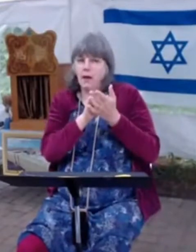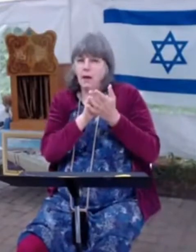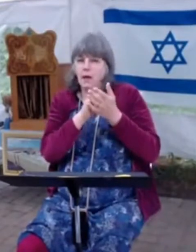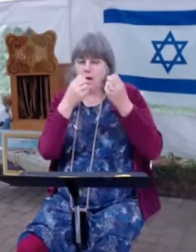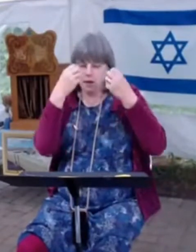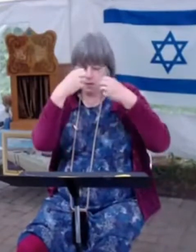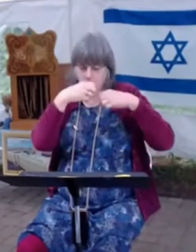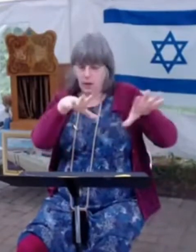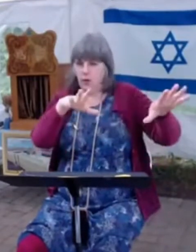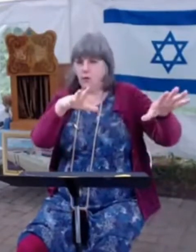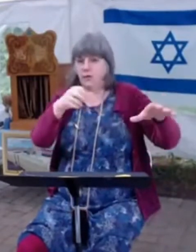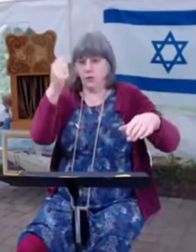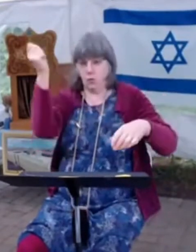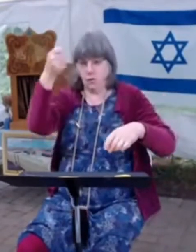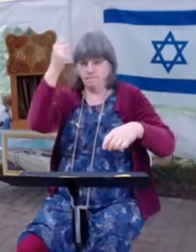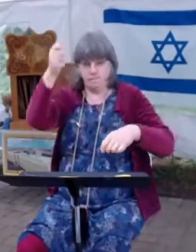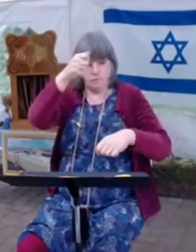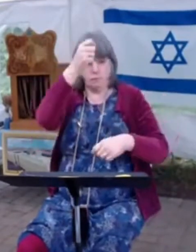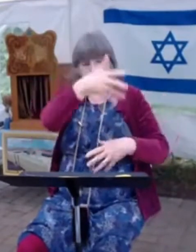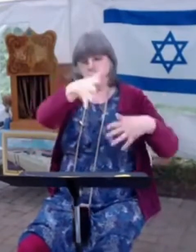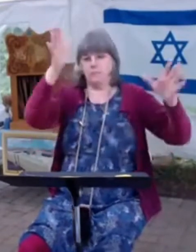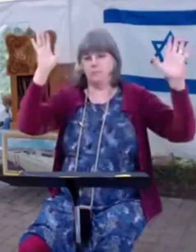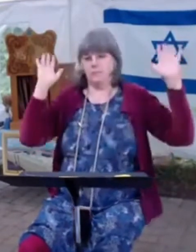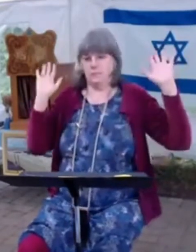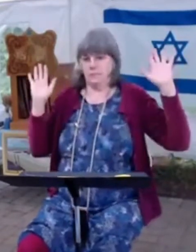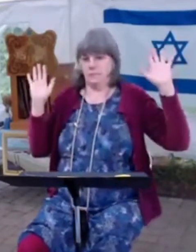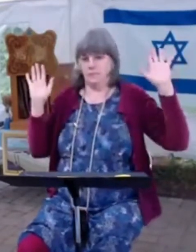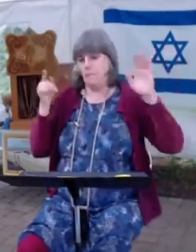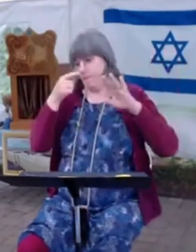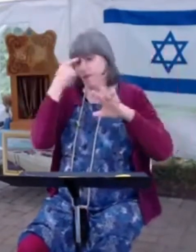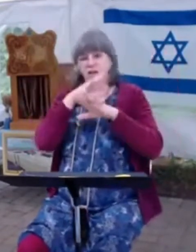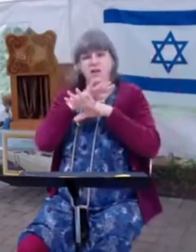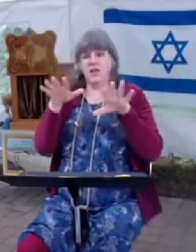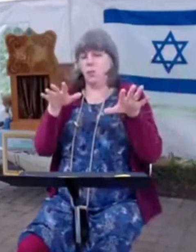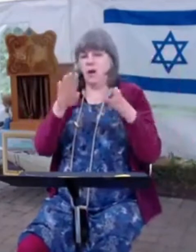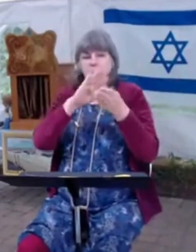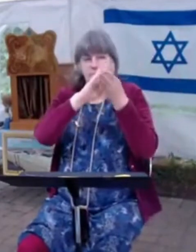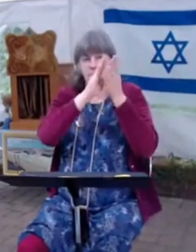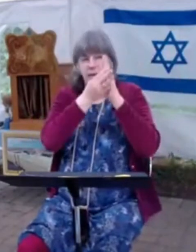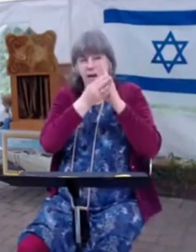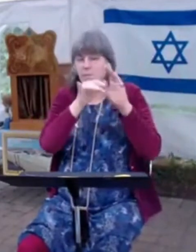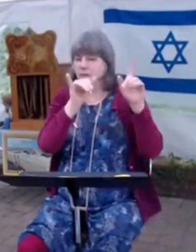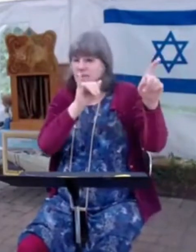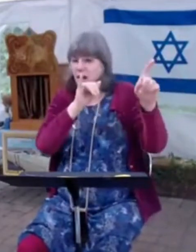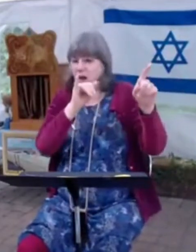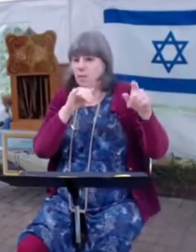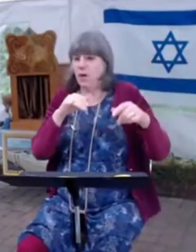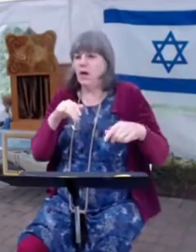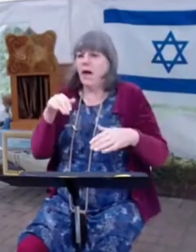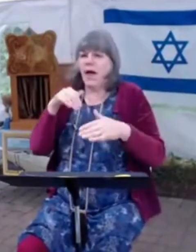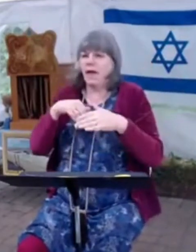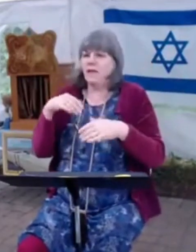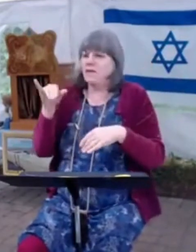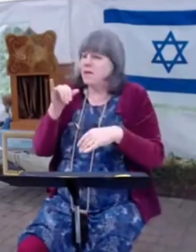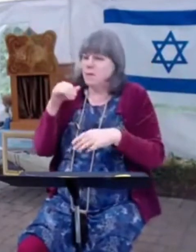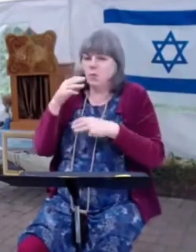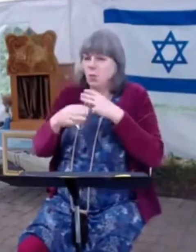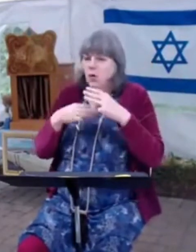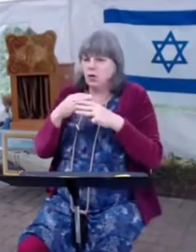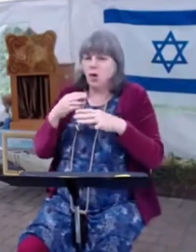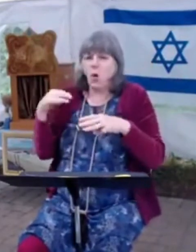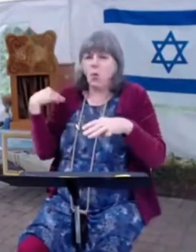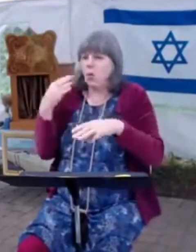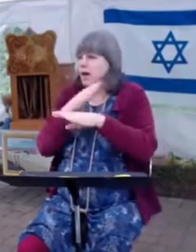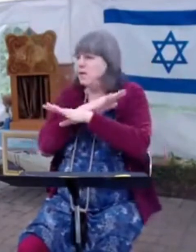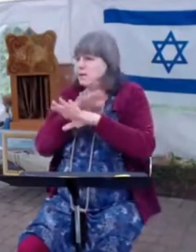of his sword. That's what that means. He let go of his sword. Because we don't want to become like them. Oh, no. Oh, no. We don't want